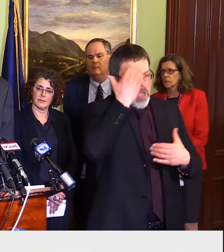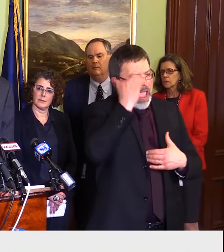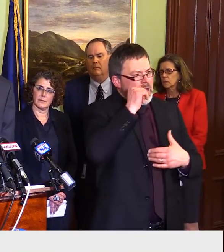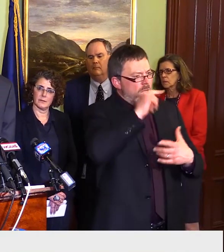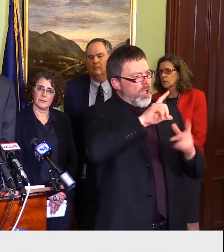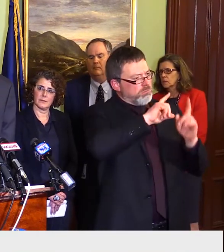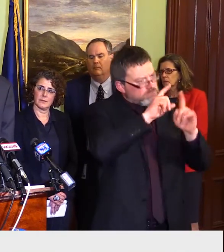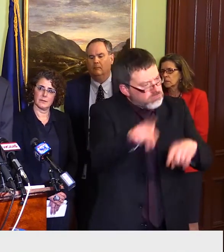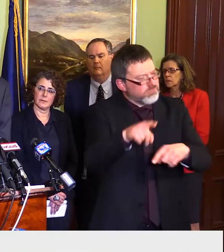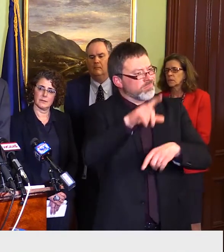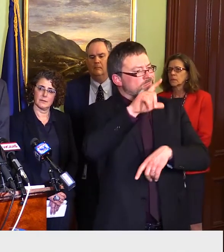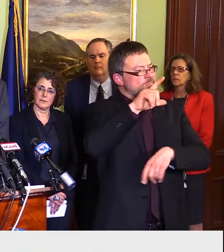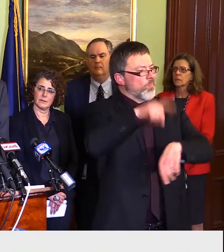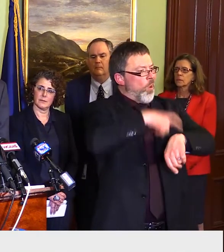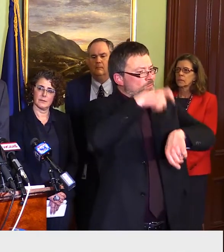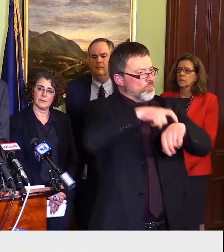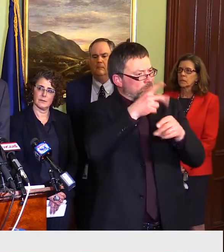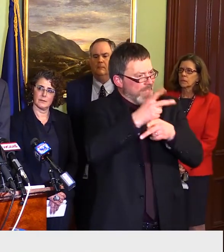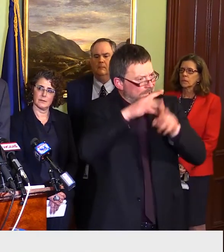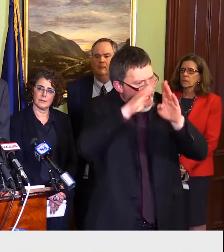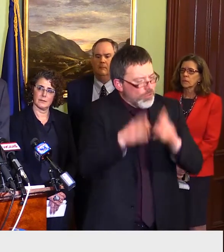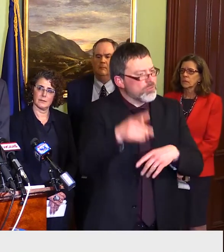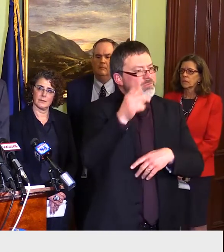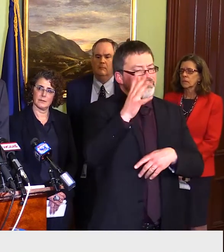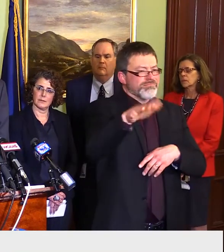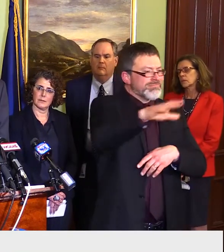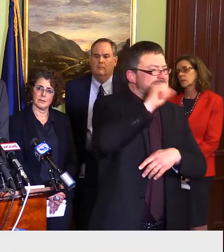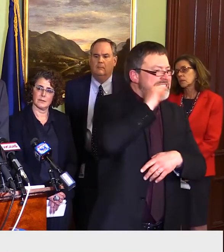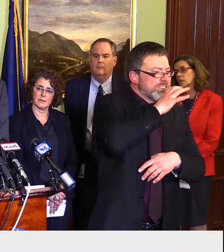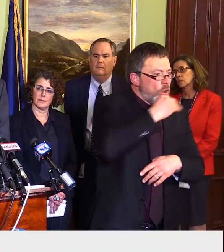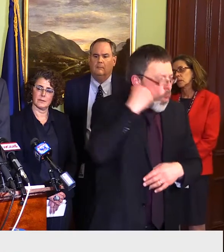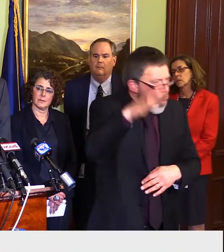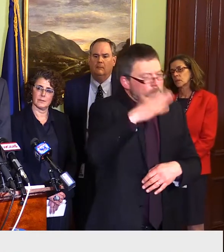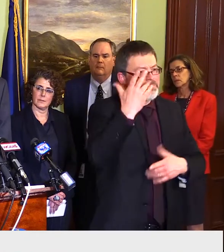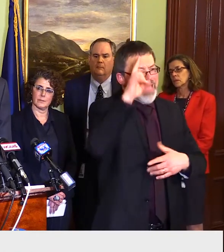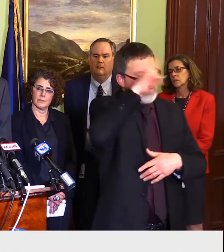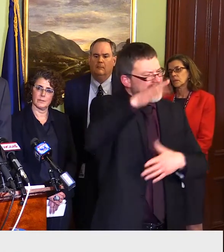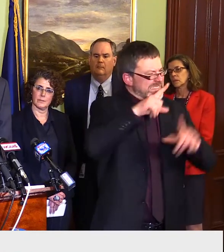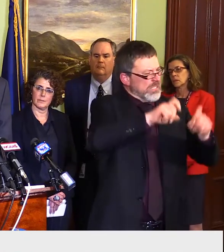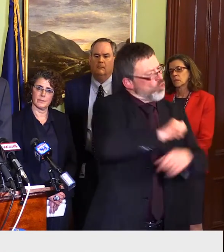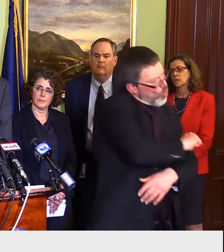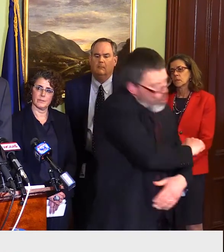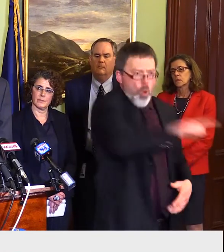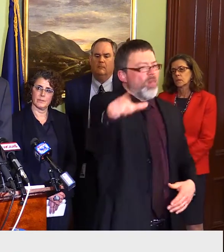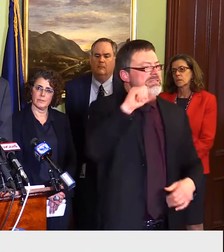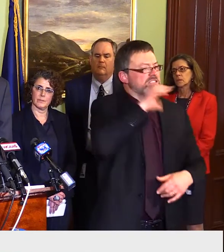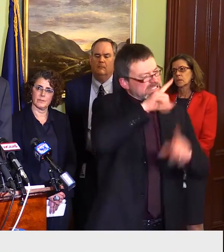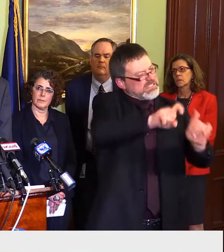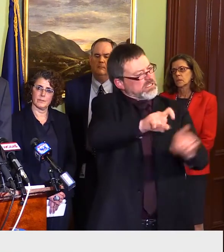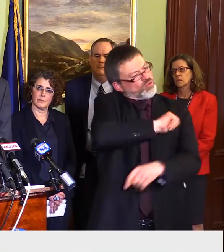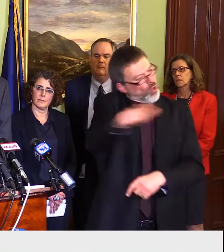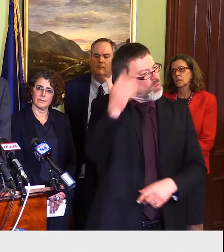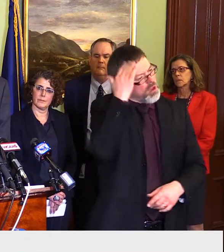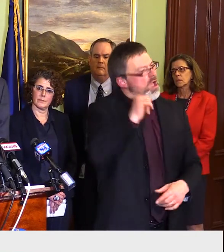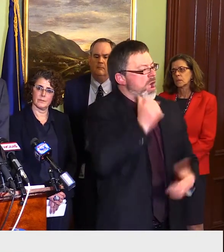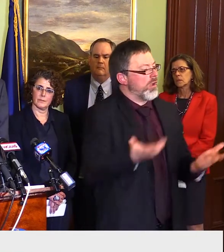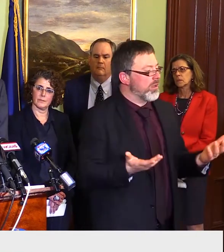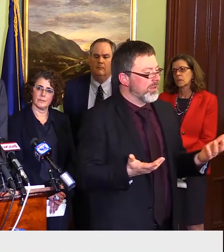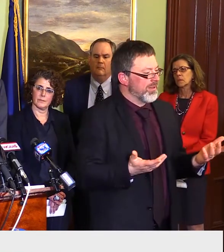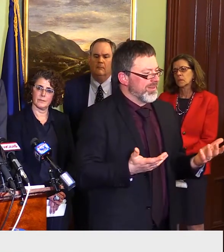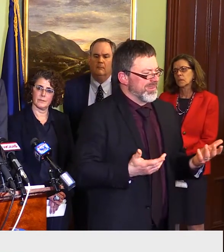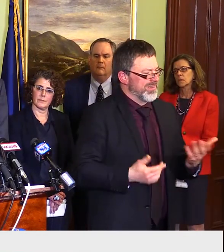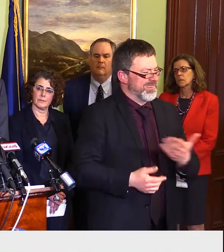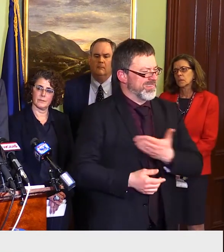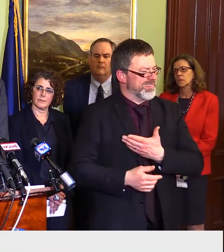places that have no reported cases, no reported illness. I'd rather us be more strategic in that